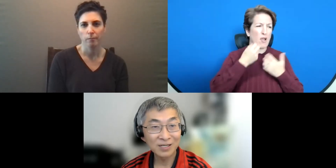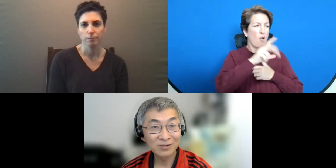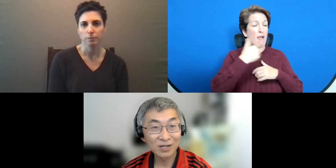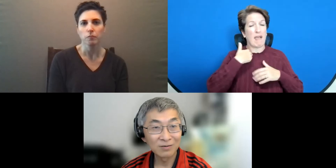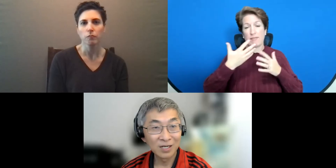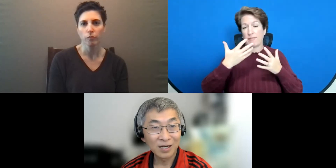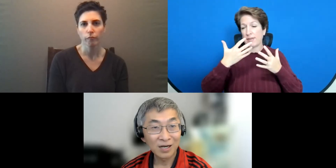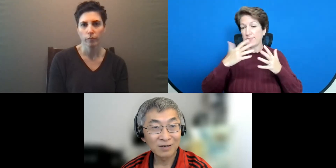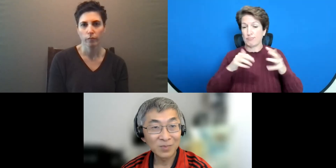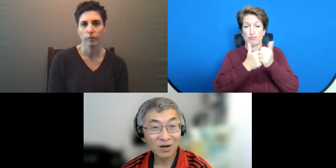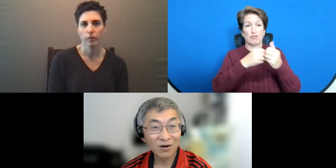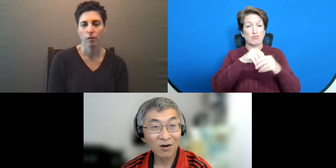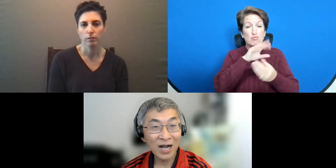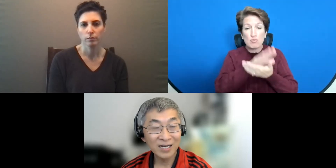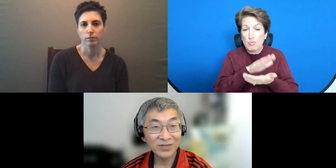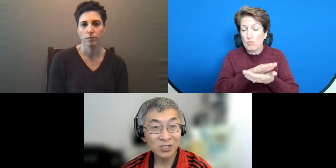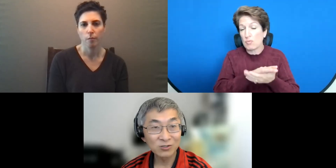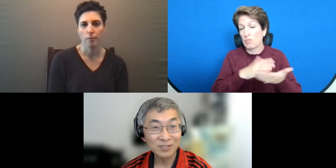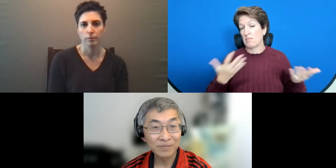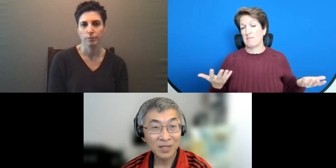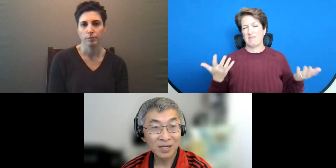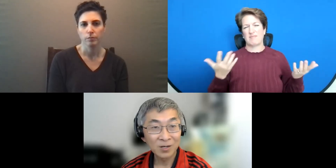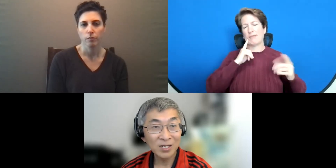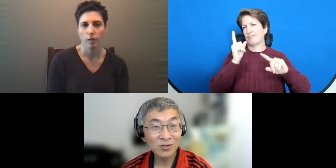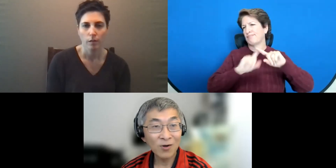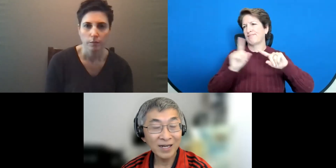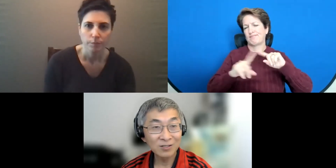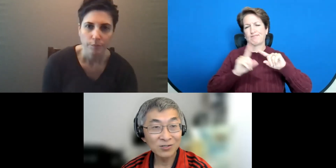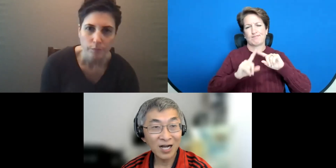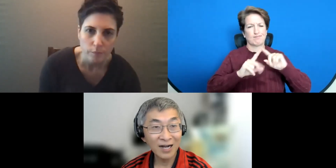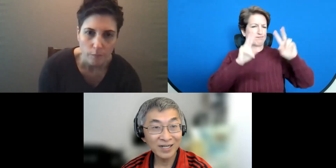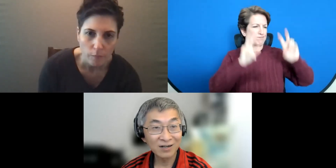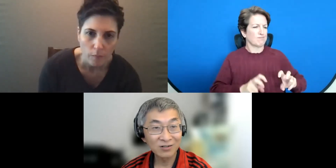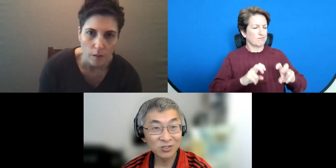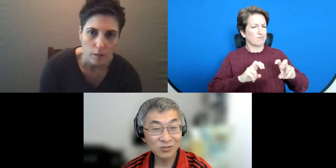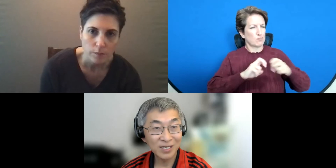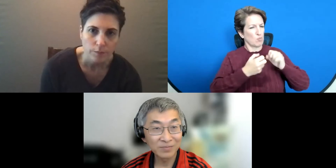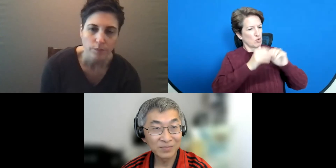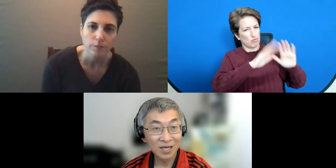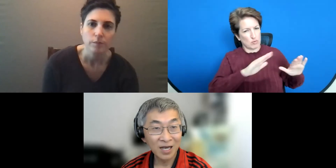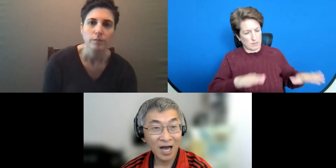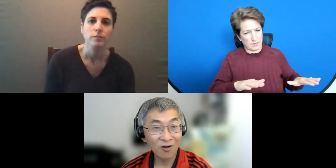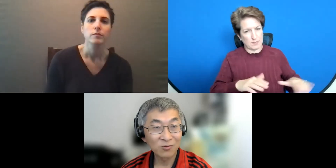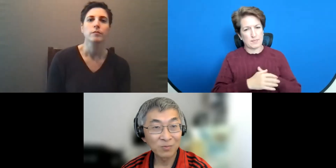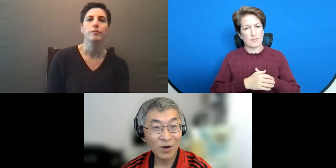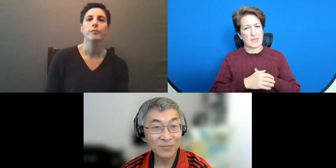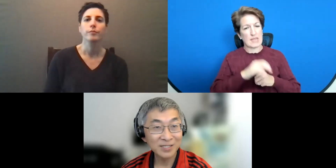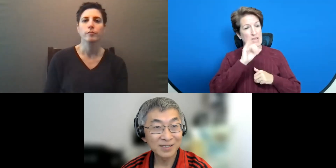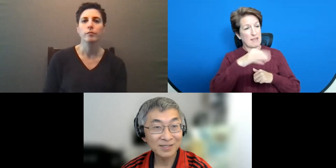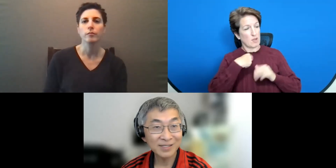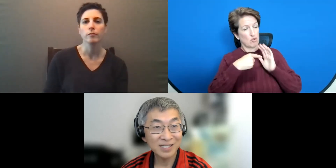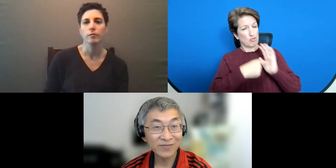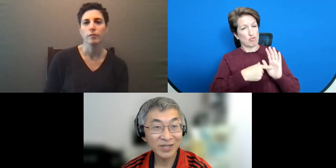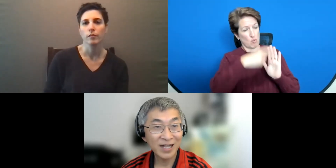with all kind of issues. And when you run into an article, show them how one